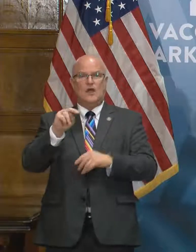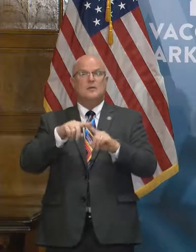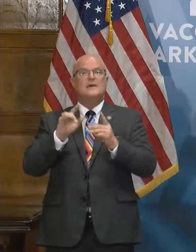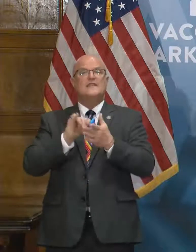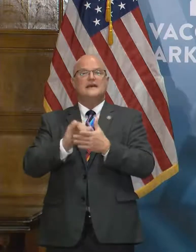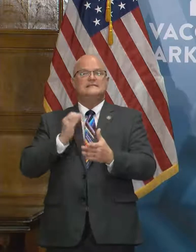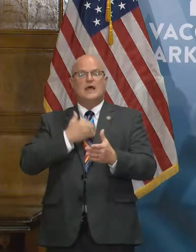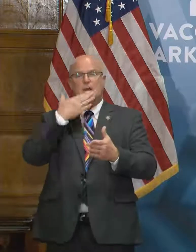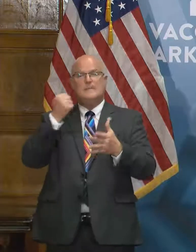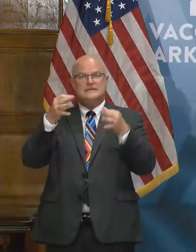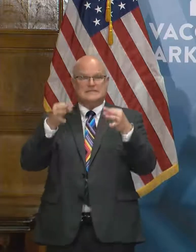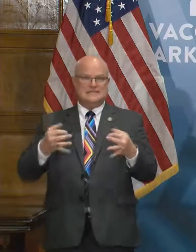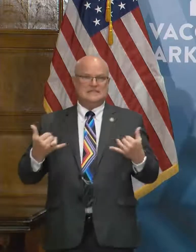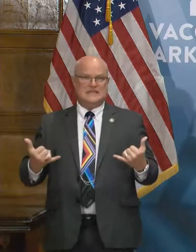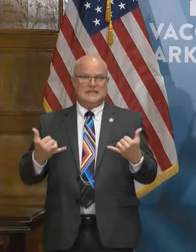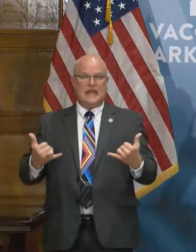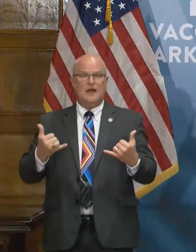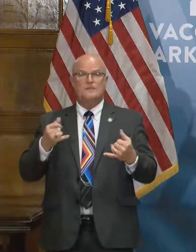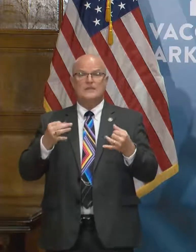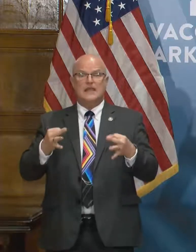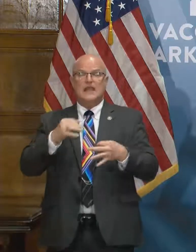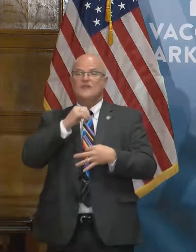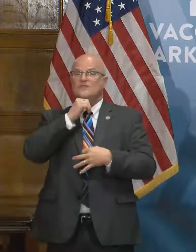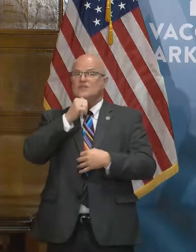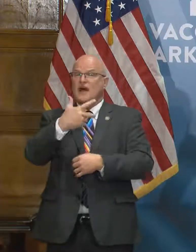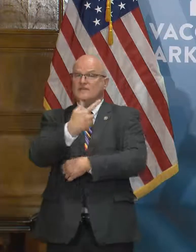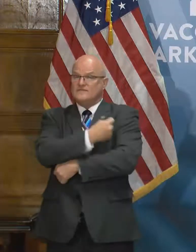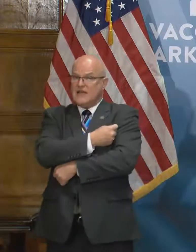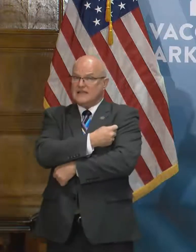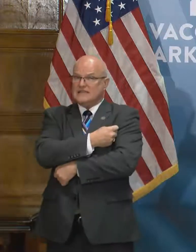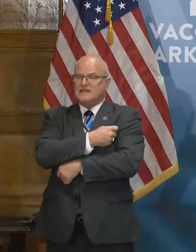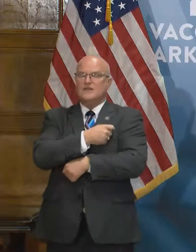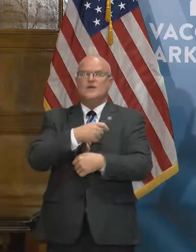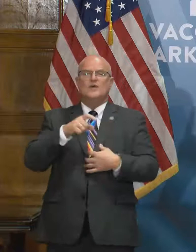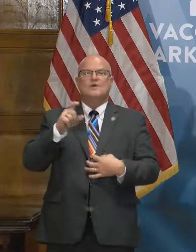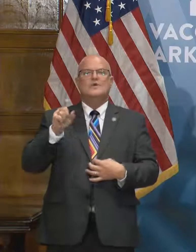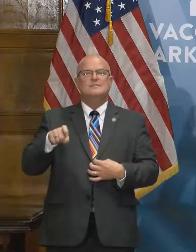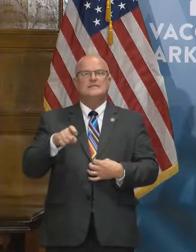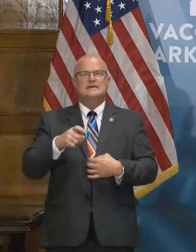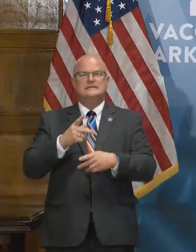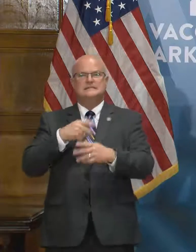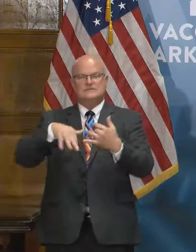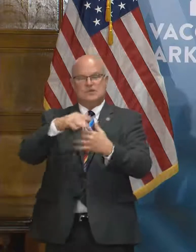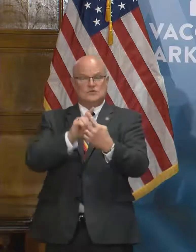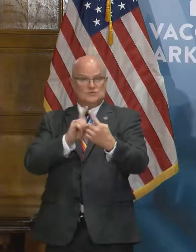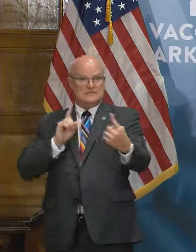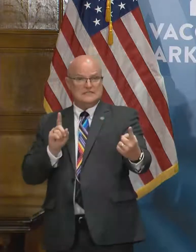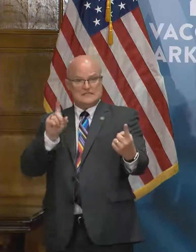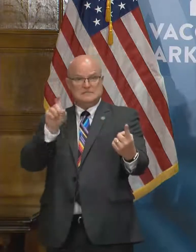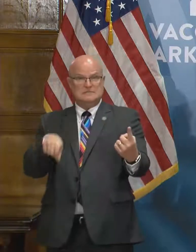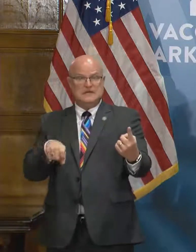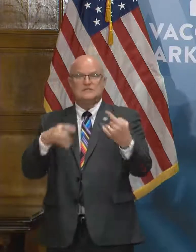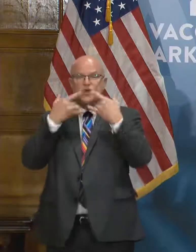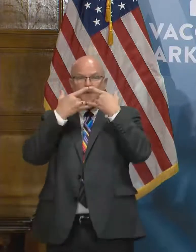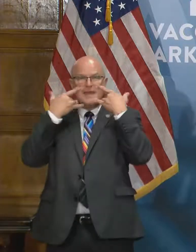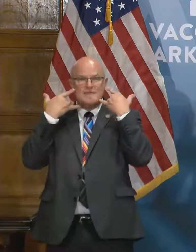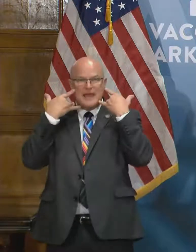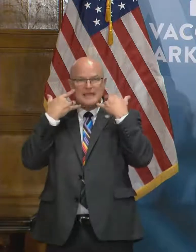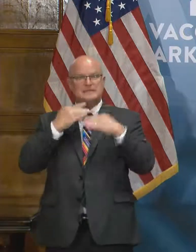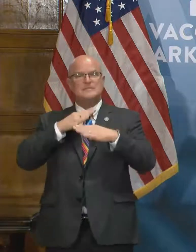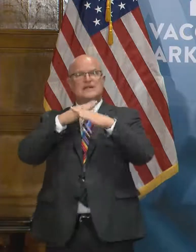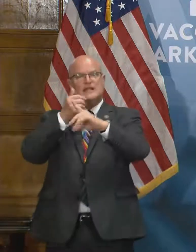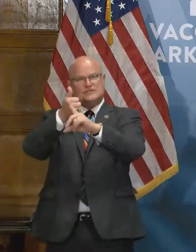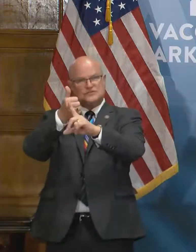best solution. And if we are not vaccinated, we have to maintain social distance, wear a mask,